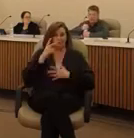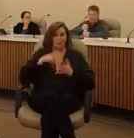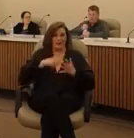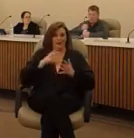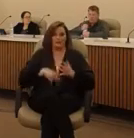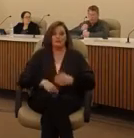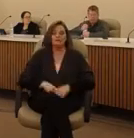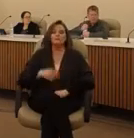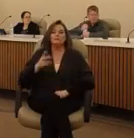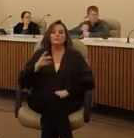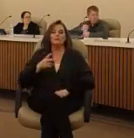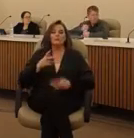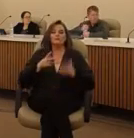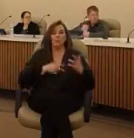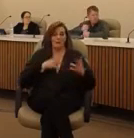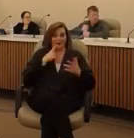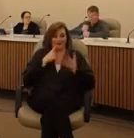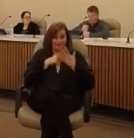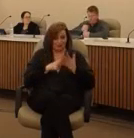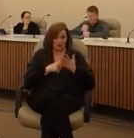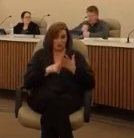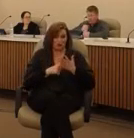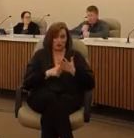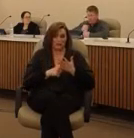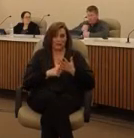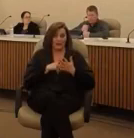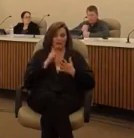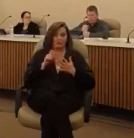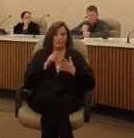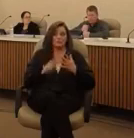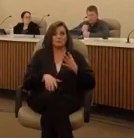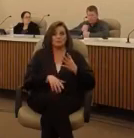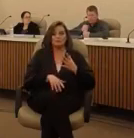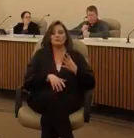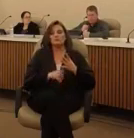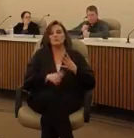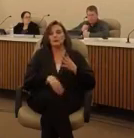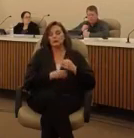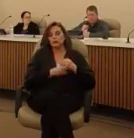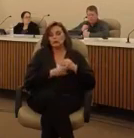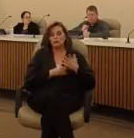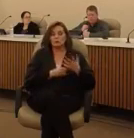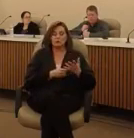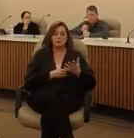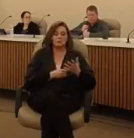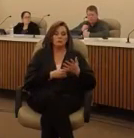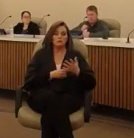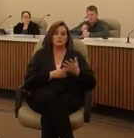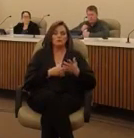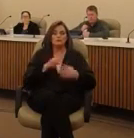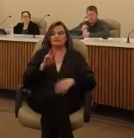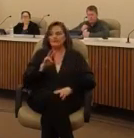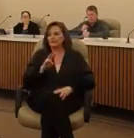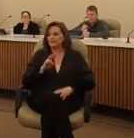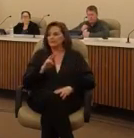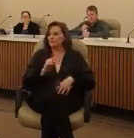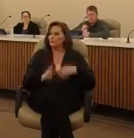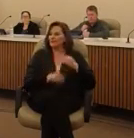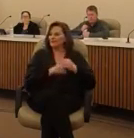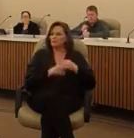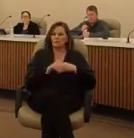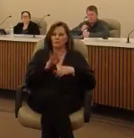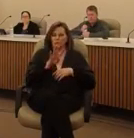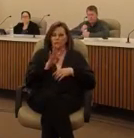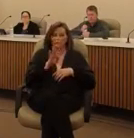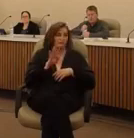any discussion on those additional 7 or I guess it wasn't 7, it was additional 4